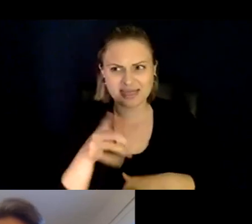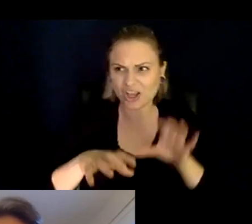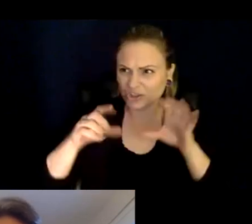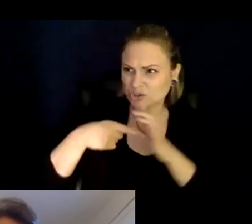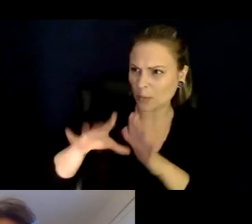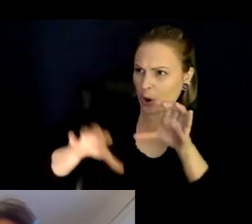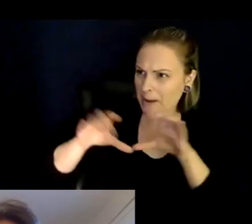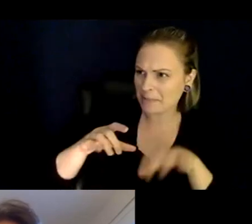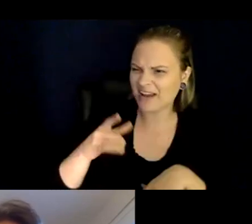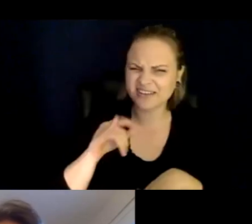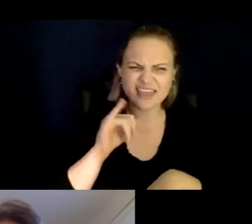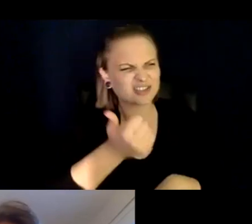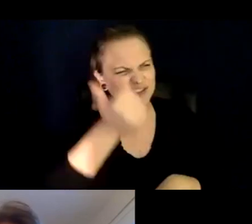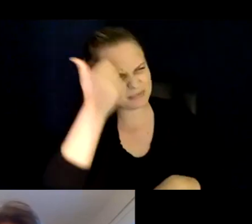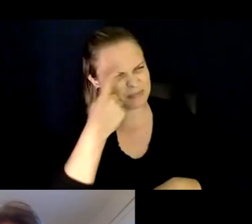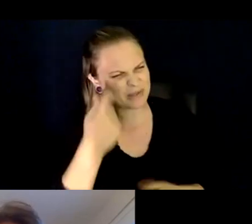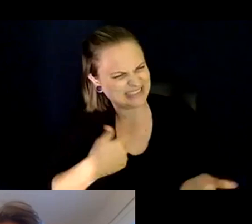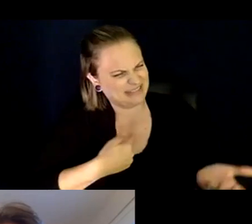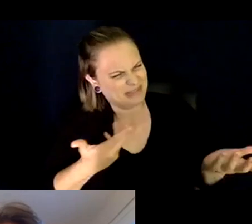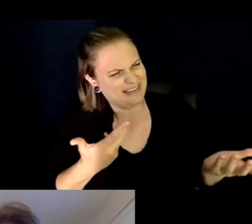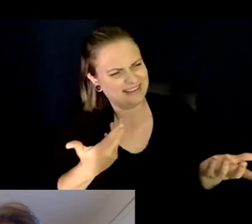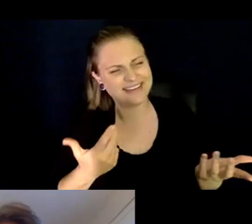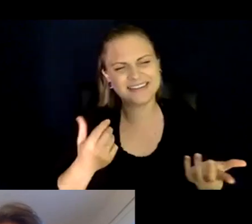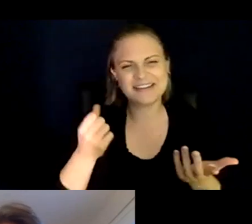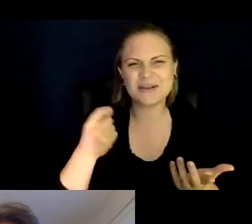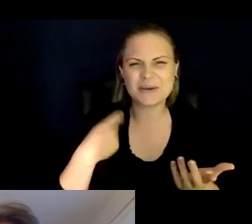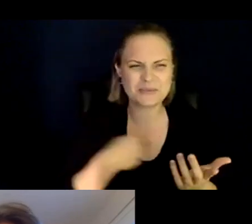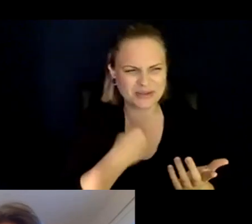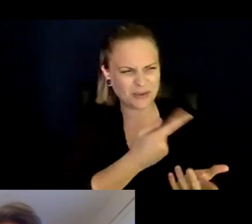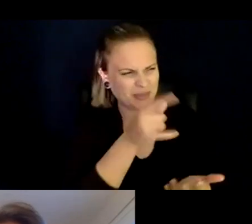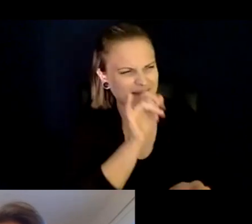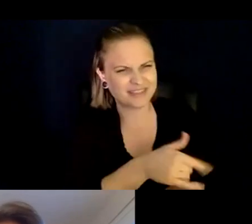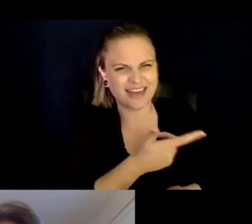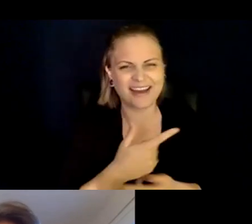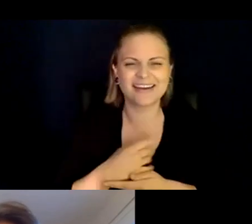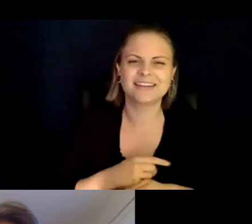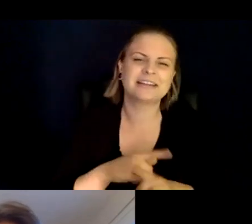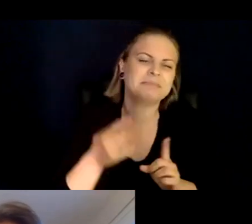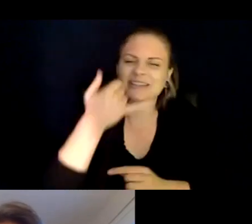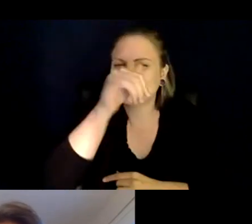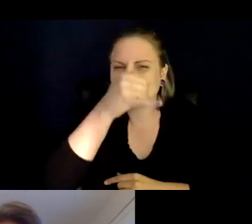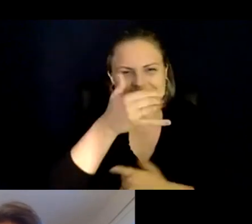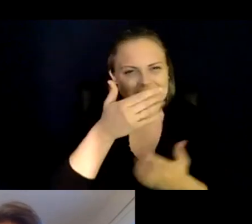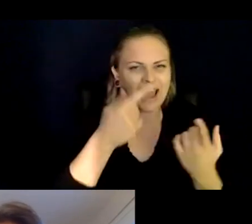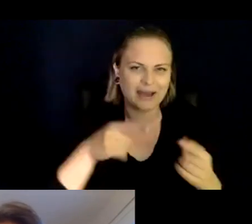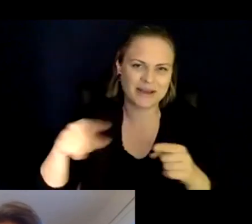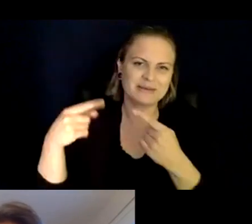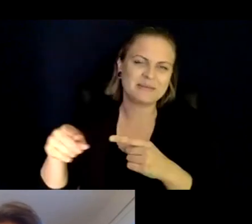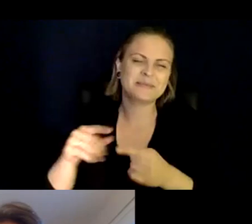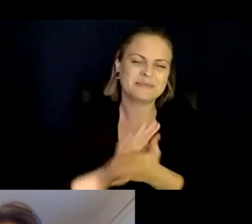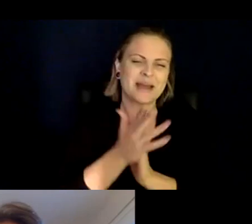I said, yeah, I guess so. And we, kind of pointed that out. And there were a number of, just silly things like that became